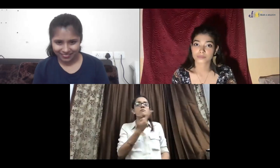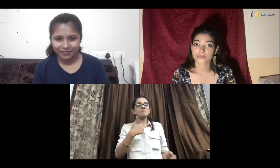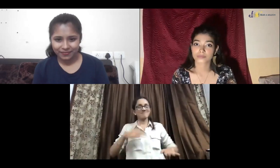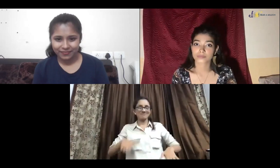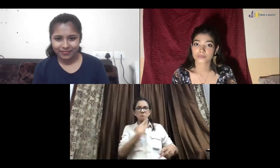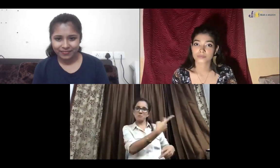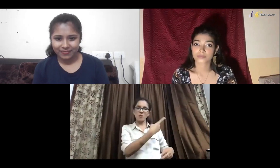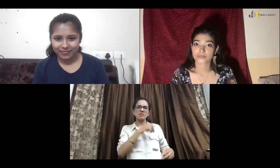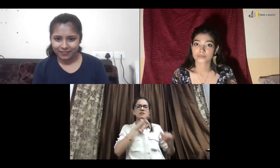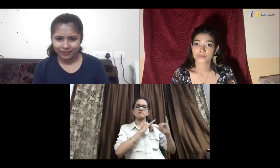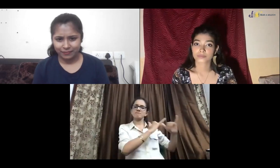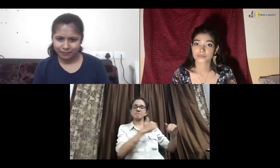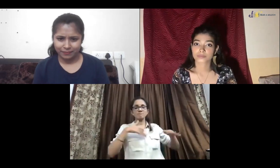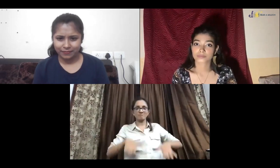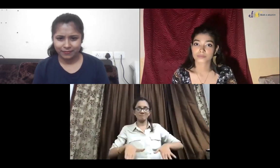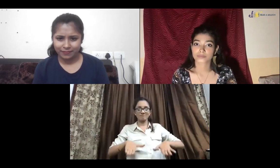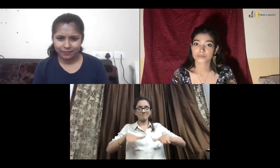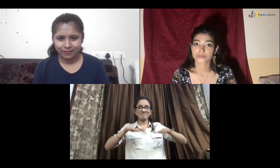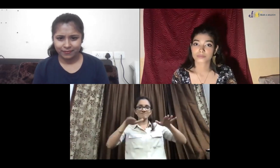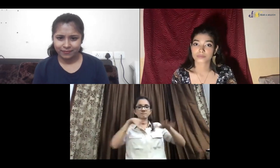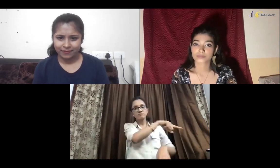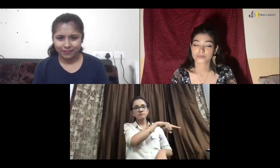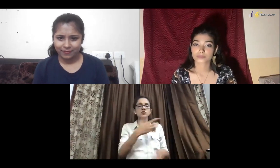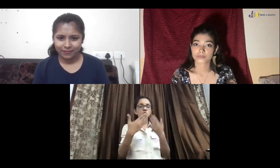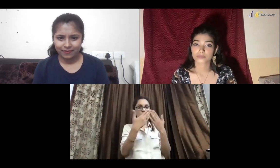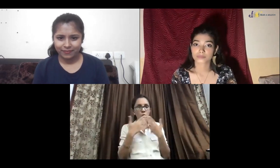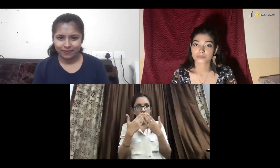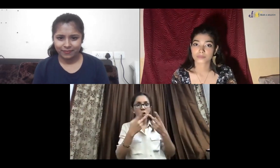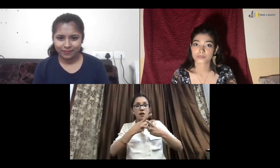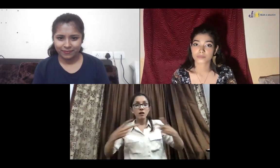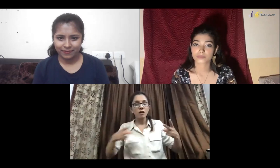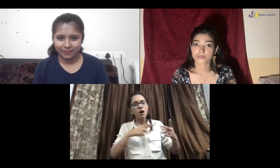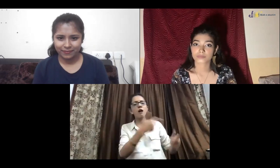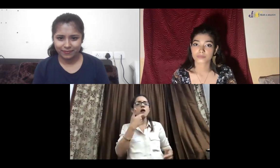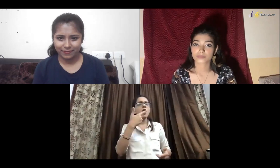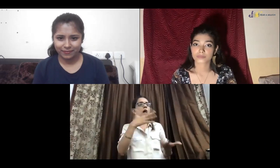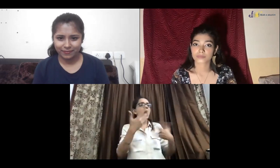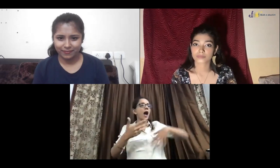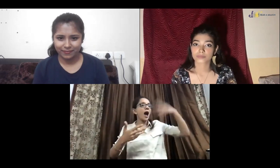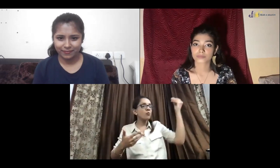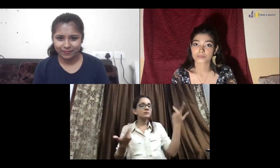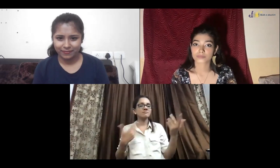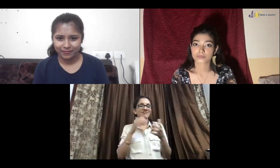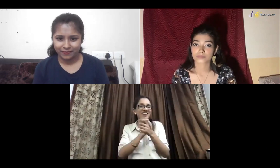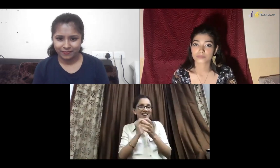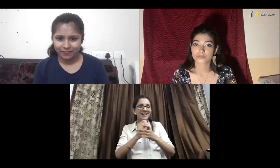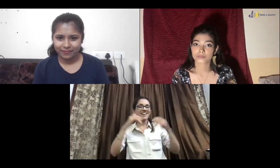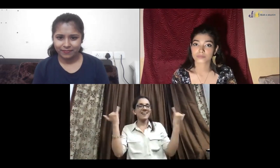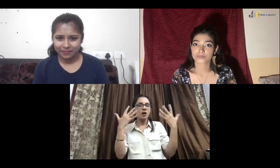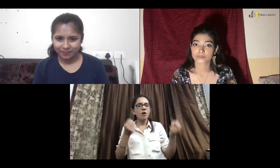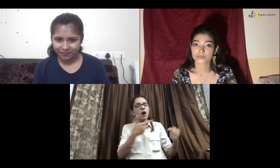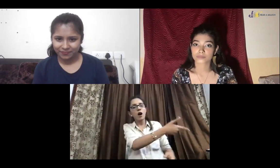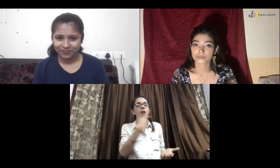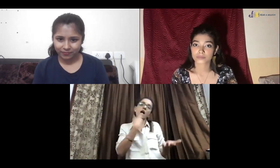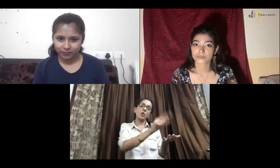cousin as well. So when we were playing, we were of the same age when we were growing up in the schools. If you would like